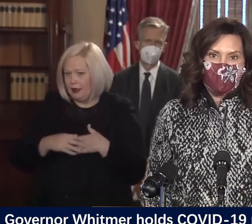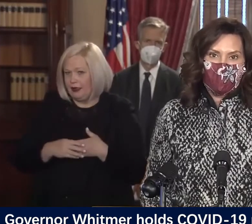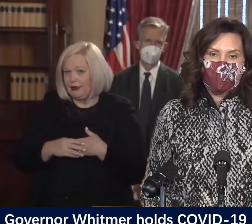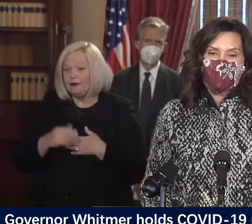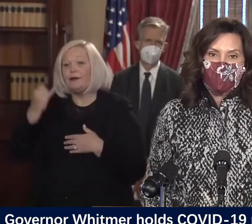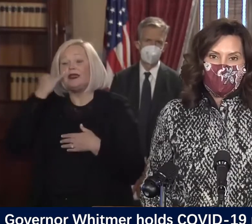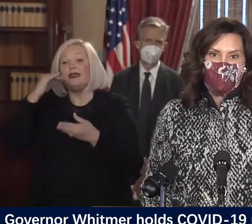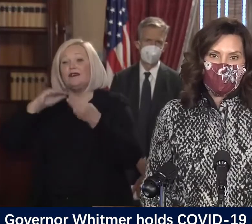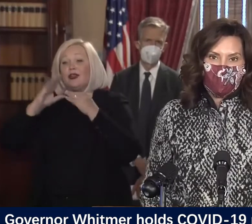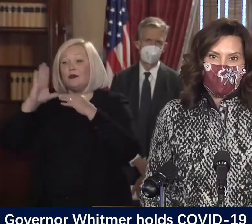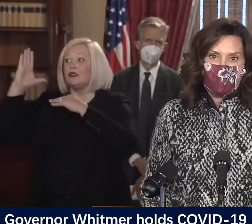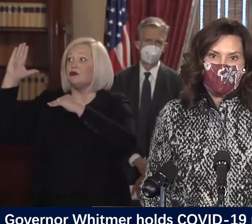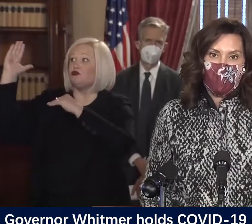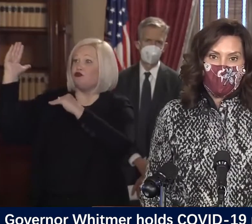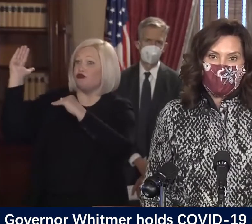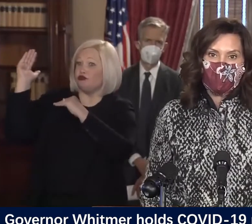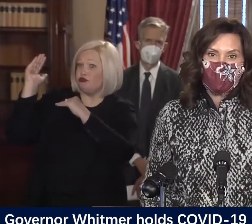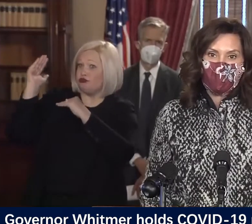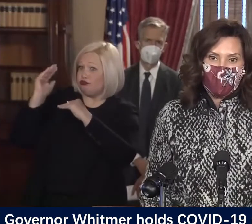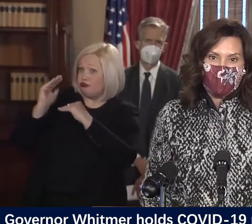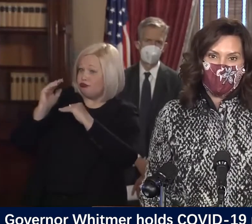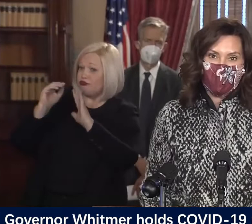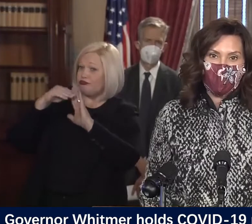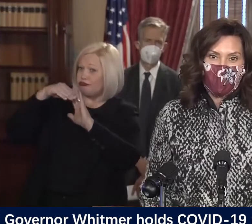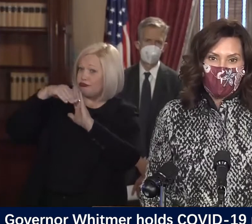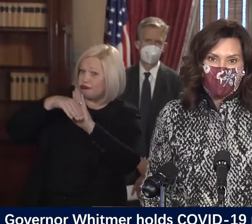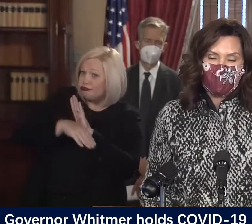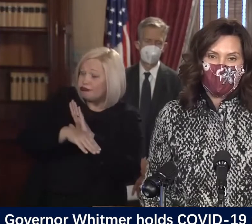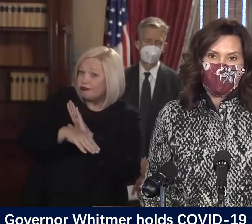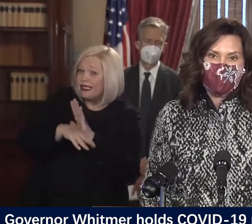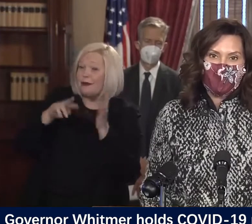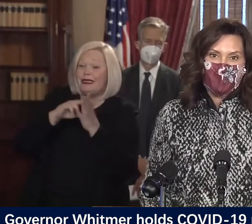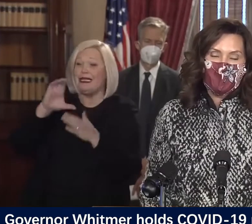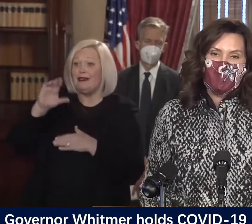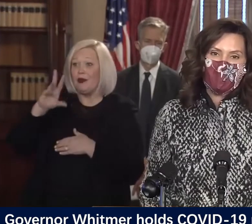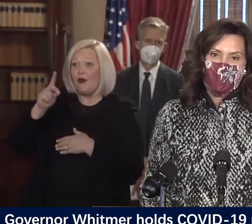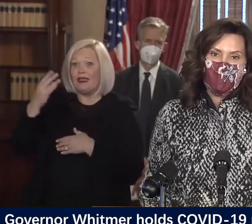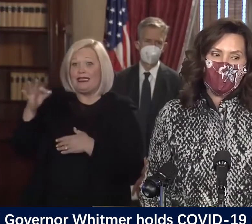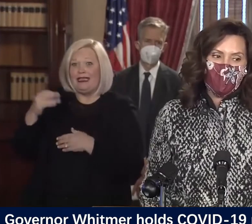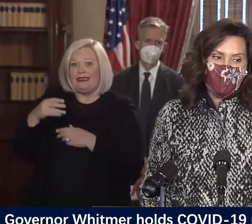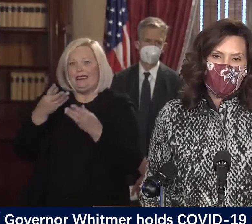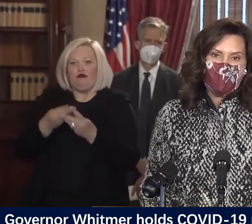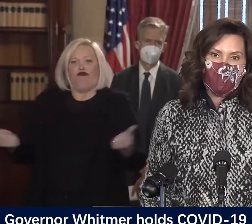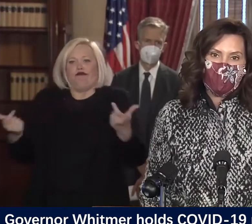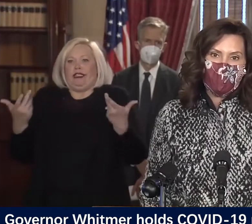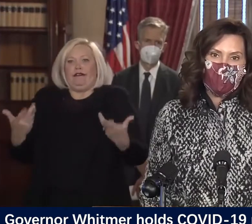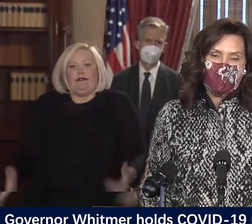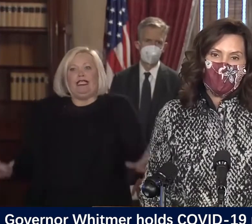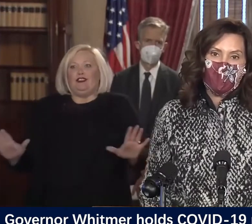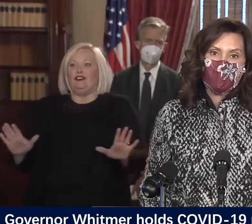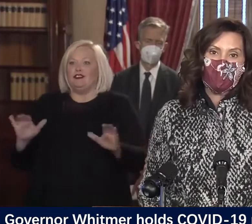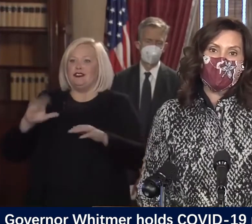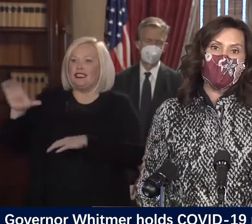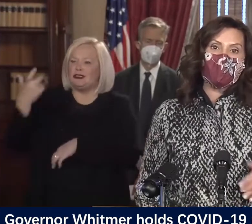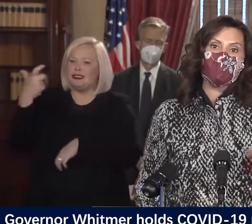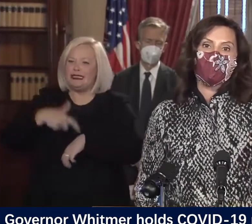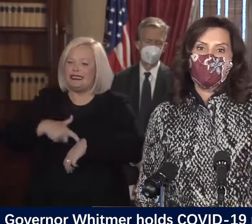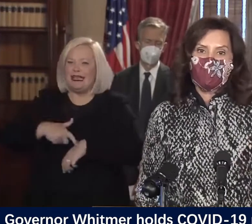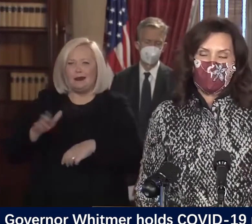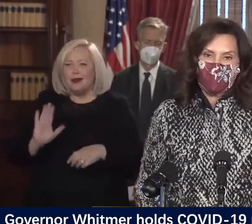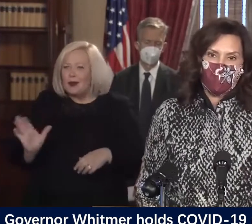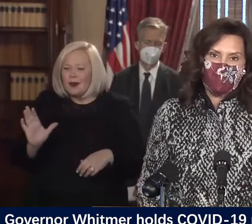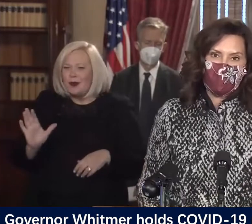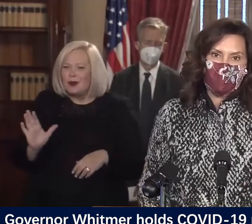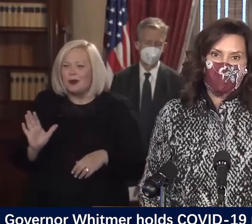amount, it still doesn't mean that COVID is gone by Christmas. And so in order to make sure that next